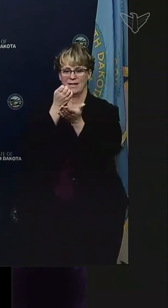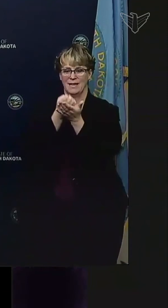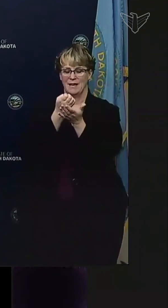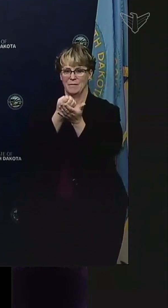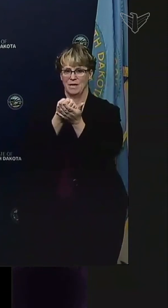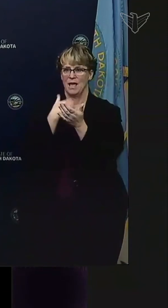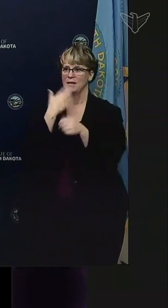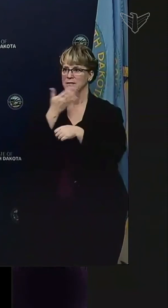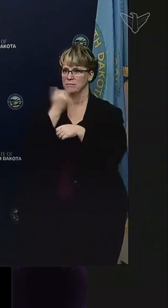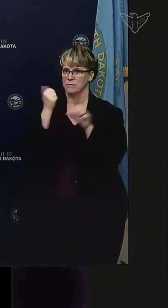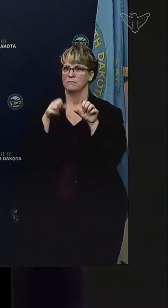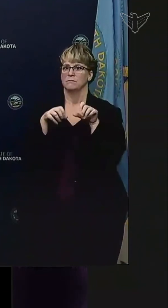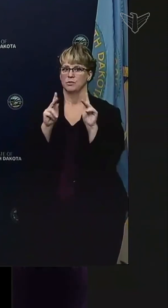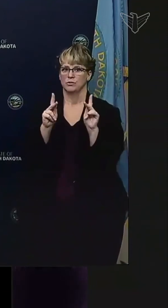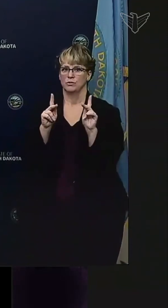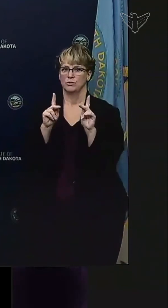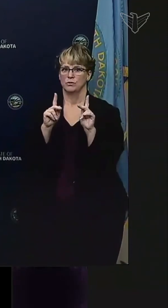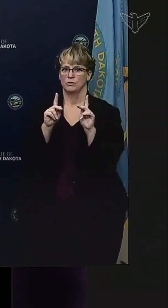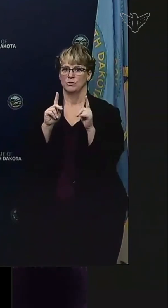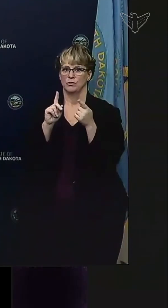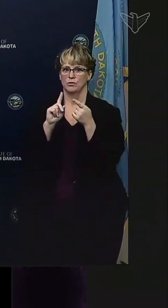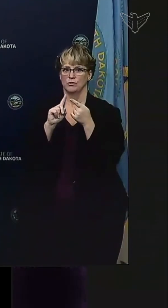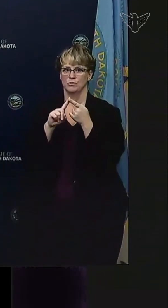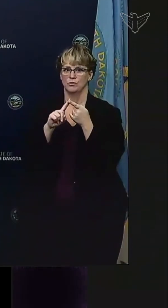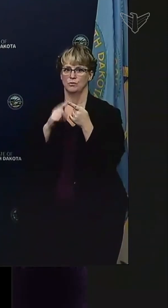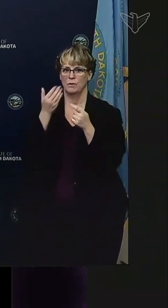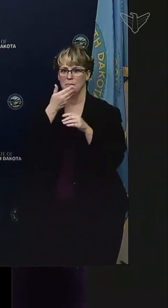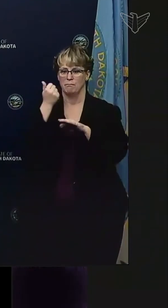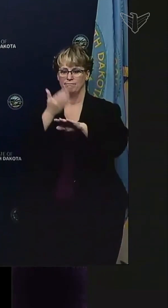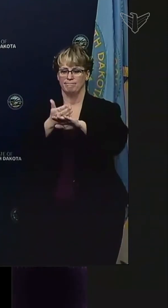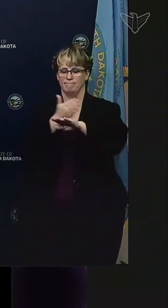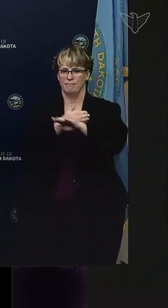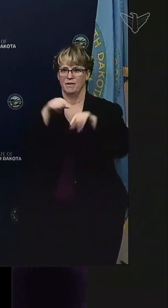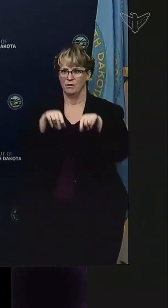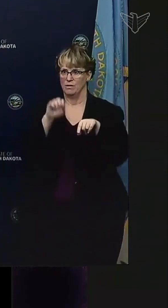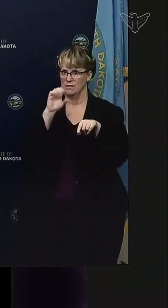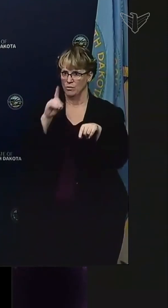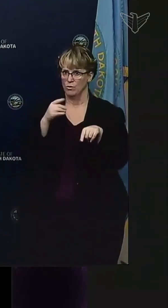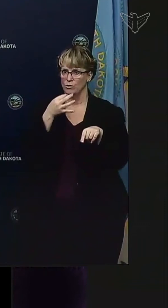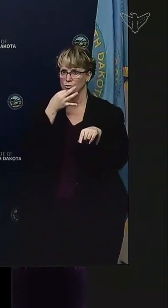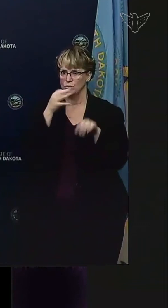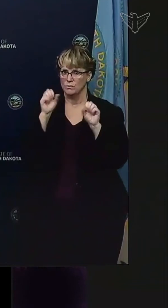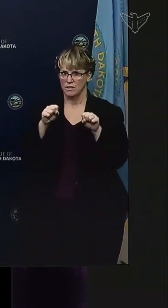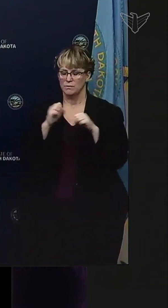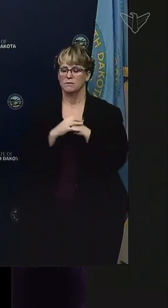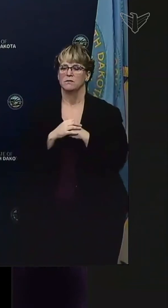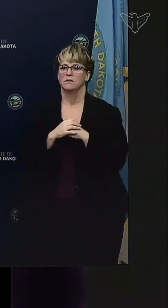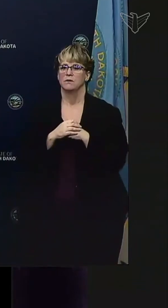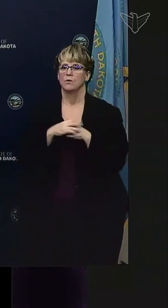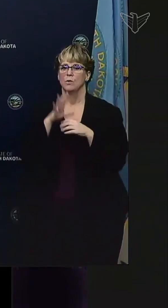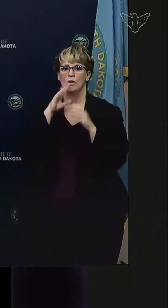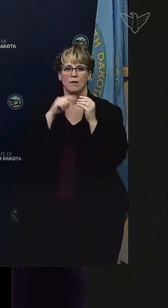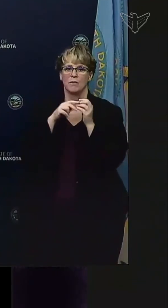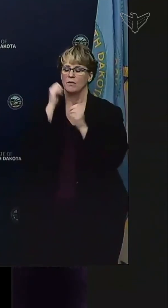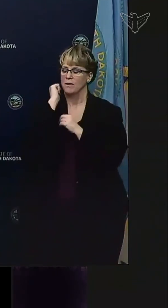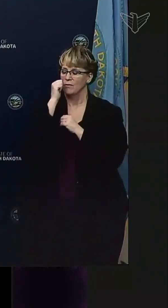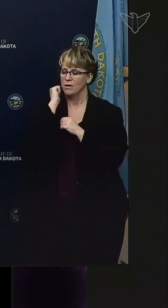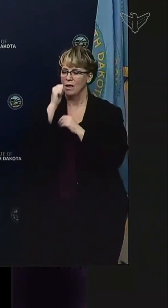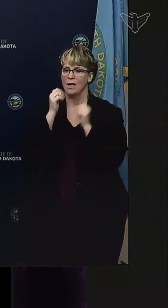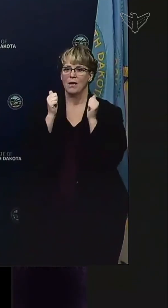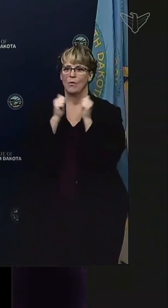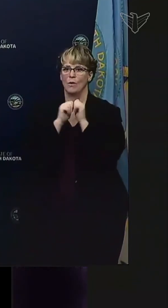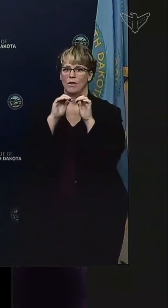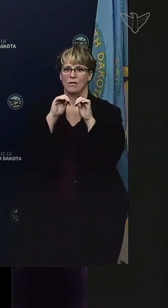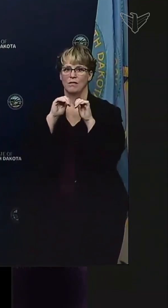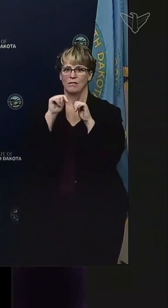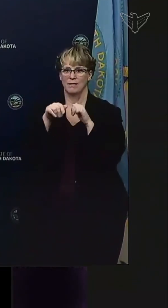economy has the best opportunity to come back as quickly as possible here in South Dakota. We talk about it every day in conjunction with dealing